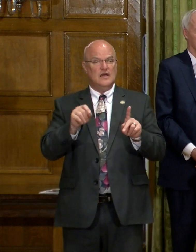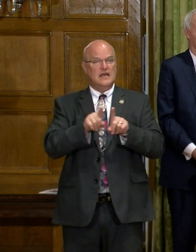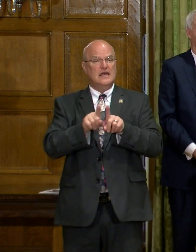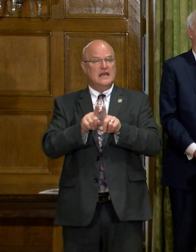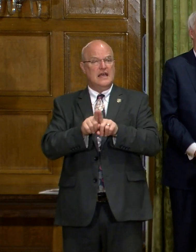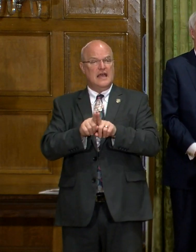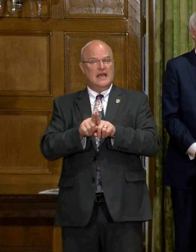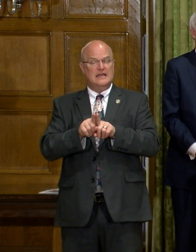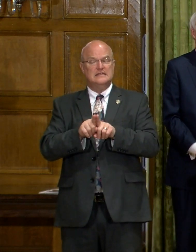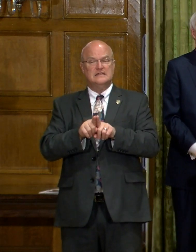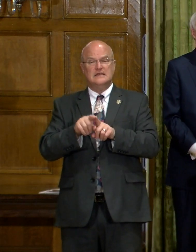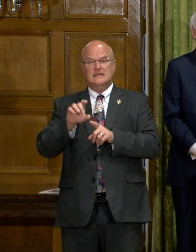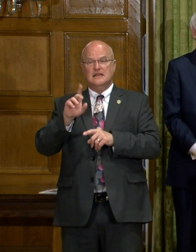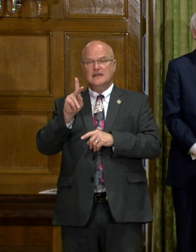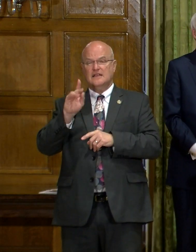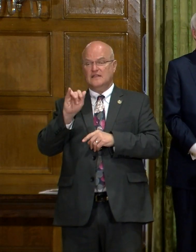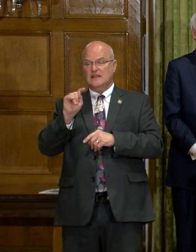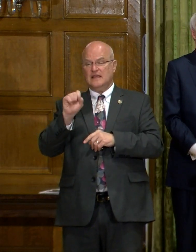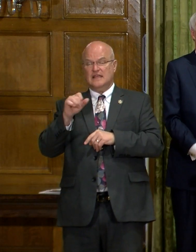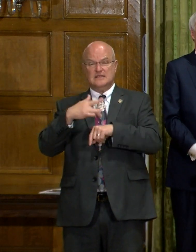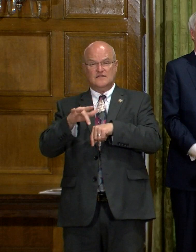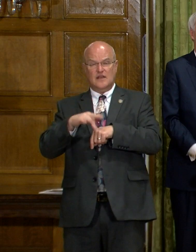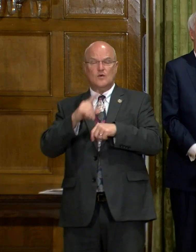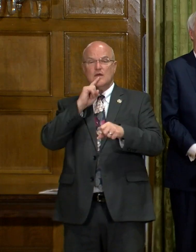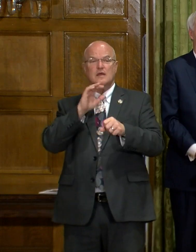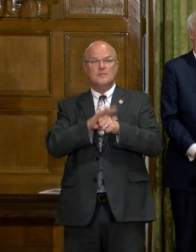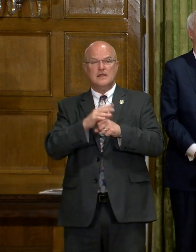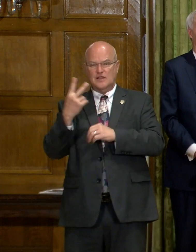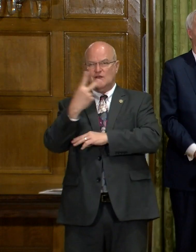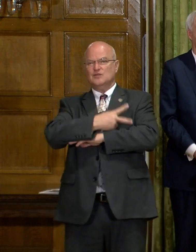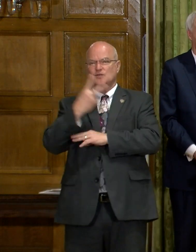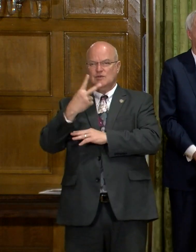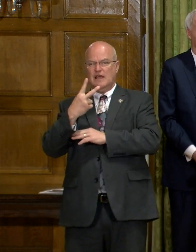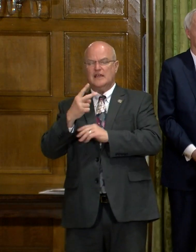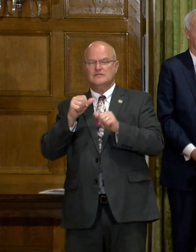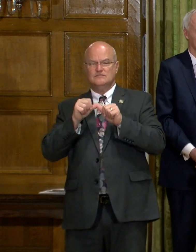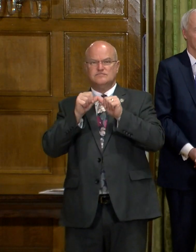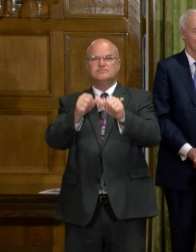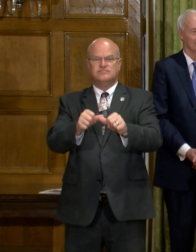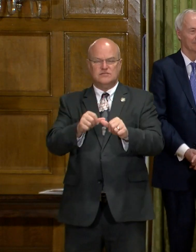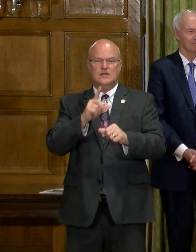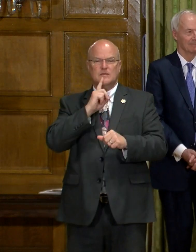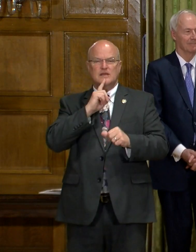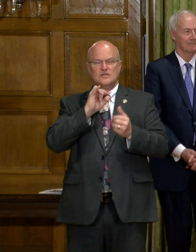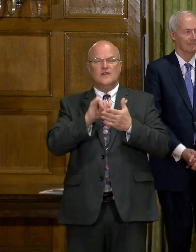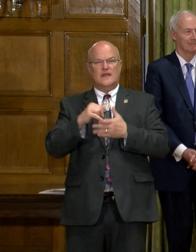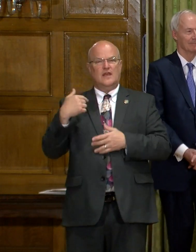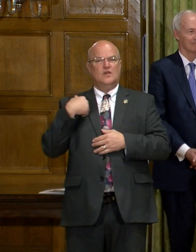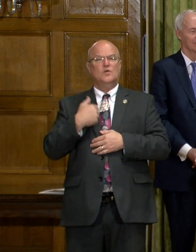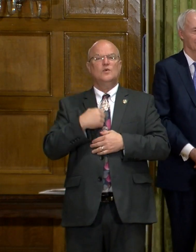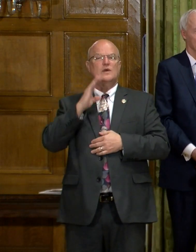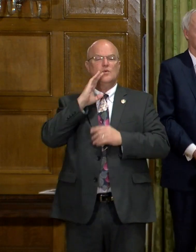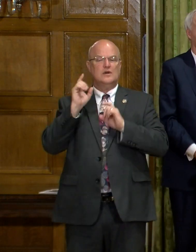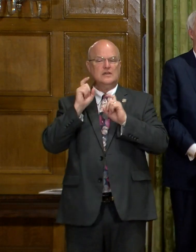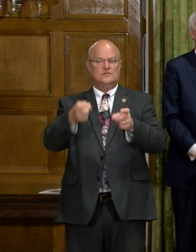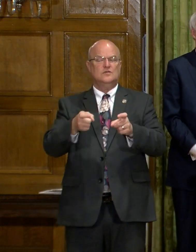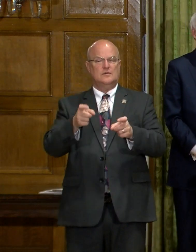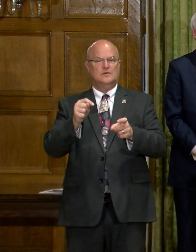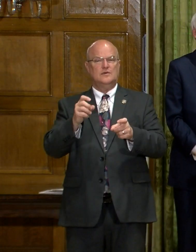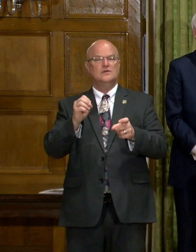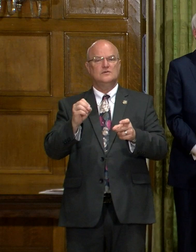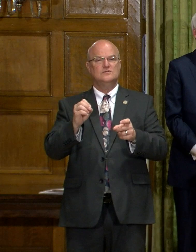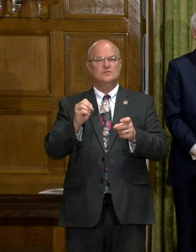as reagents have become available, we're committed to the 2-day surge to make sure that we are contributing